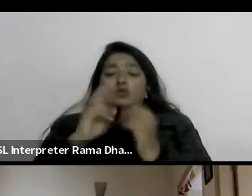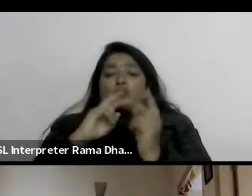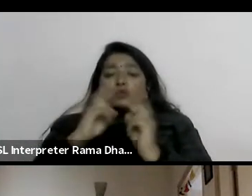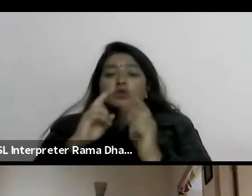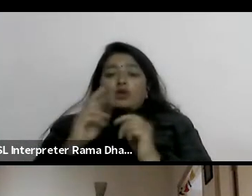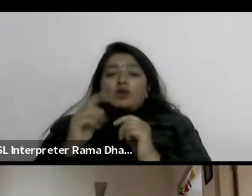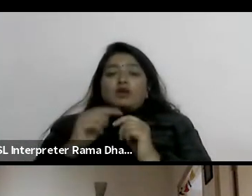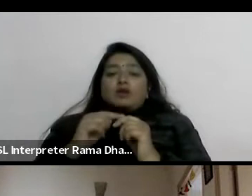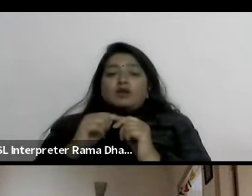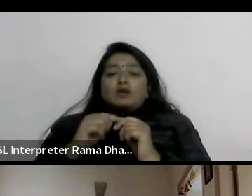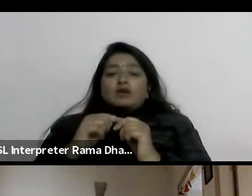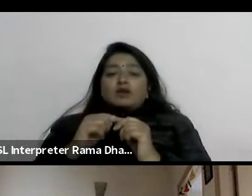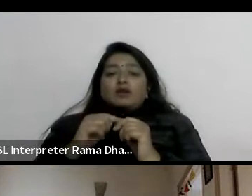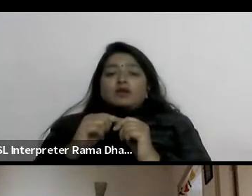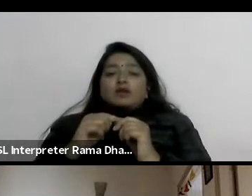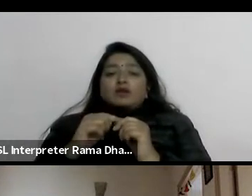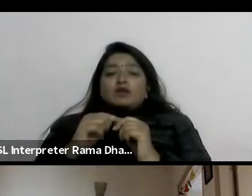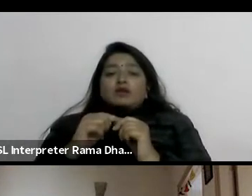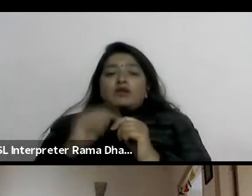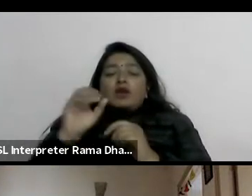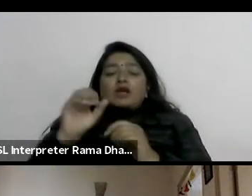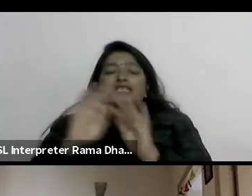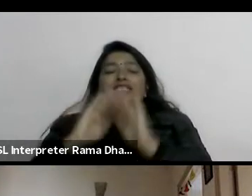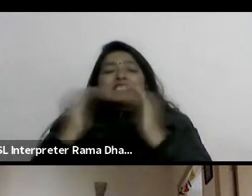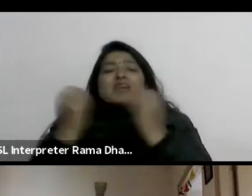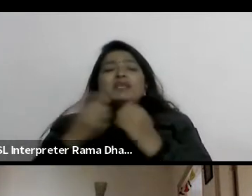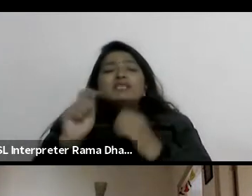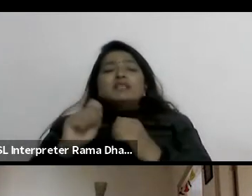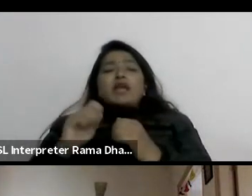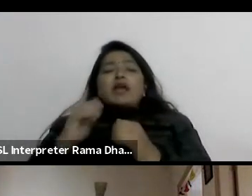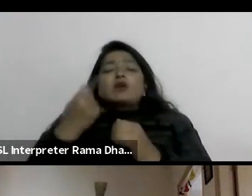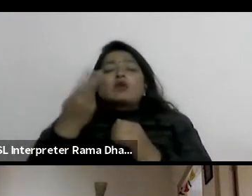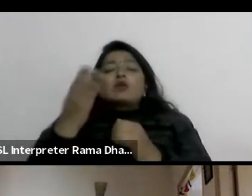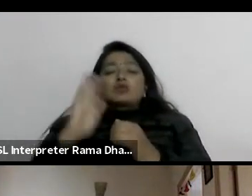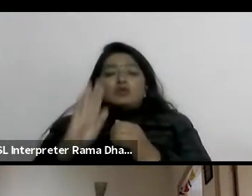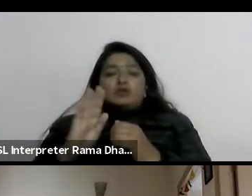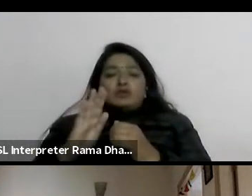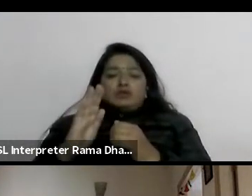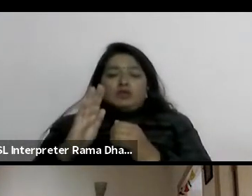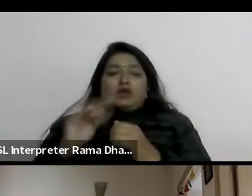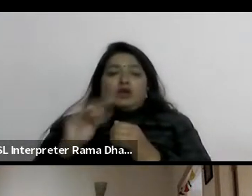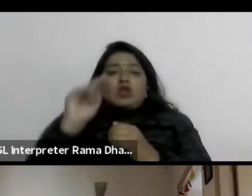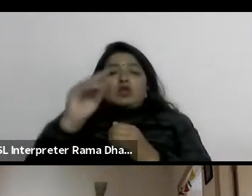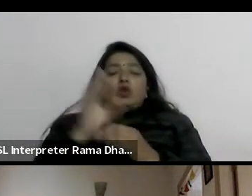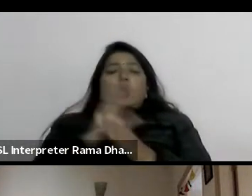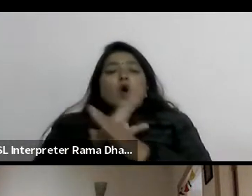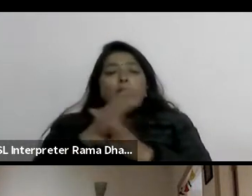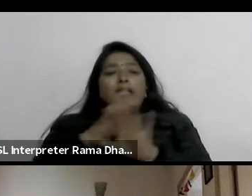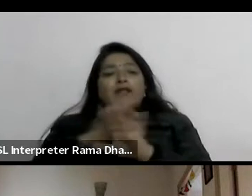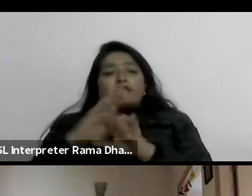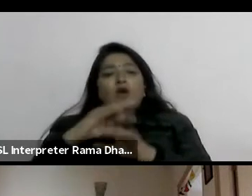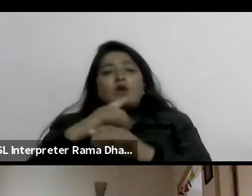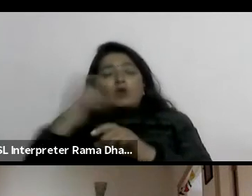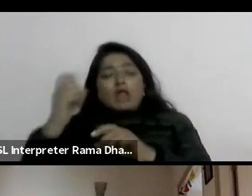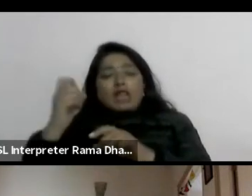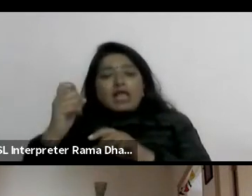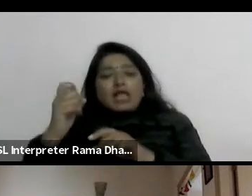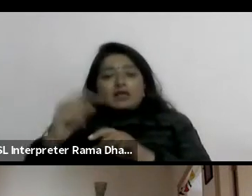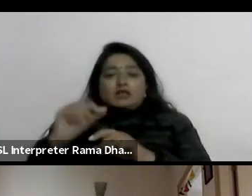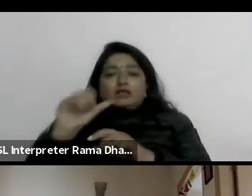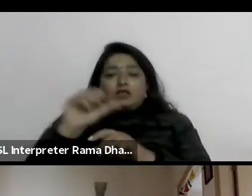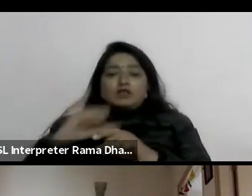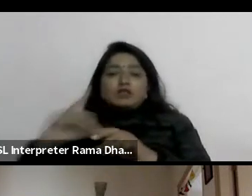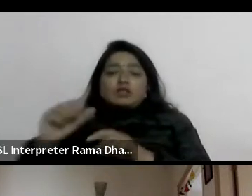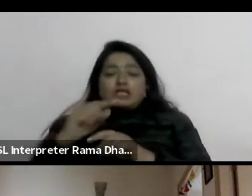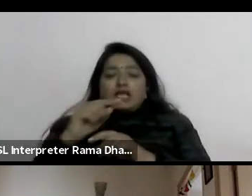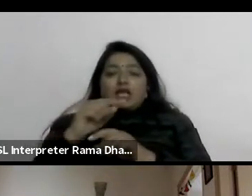the emergence of a social justice approach as opposed to the criminal justice focus and lens, which has lended so